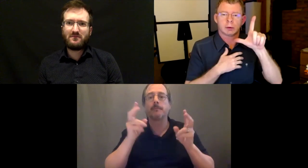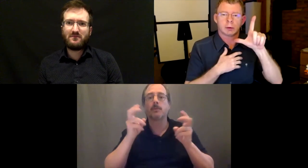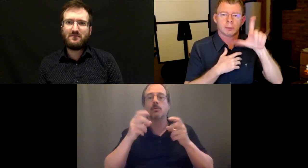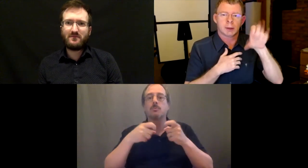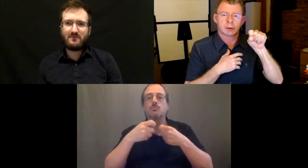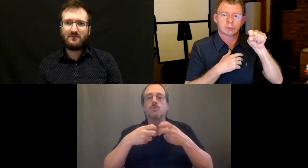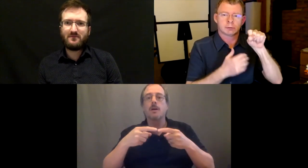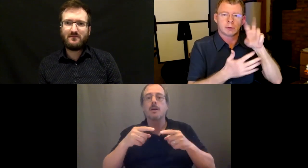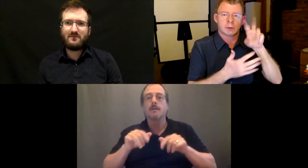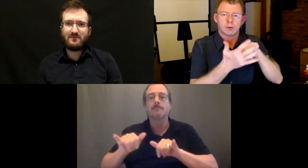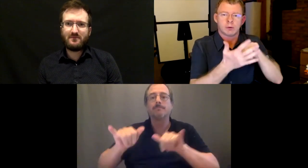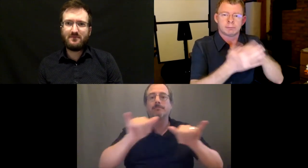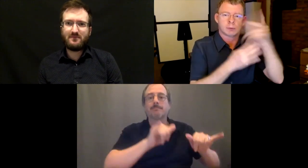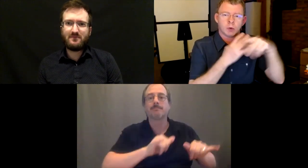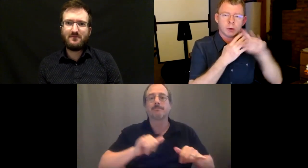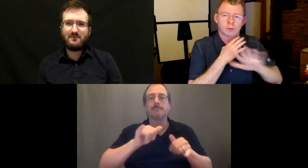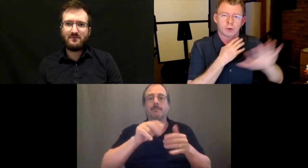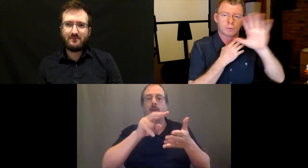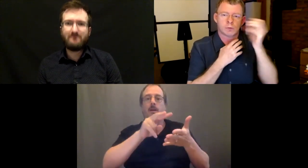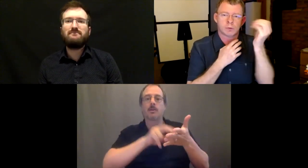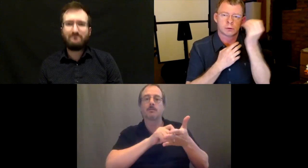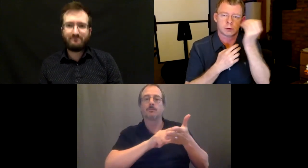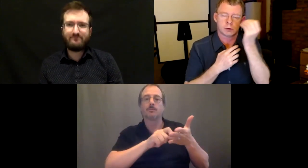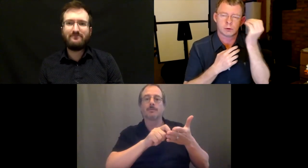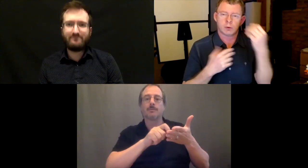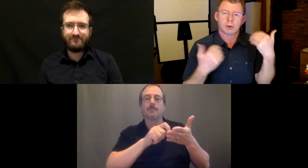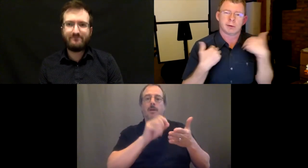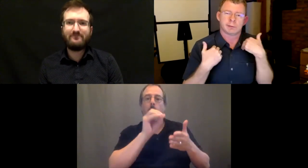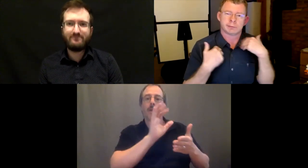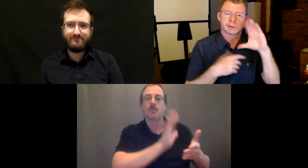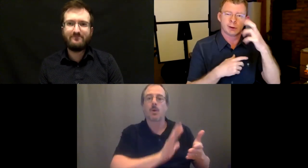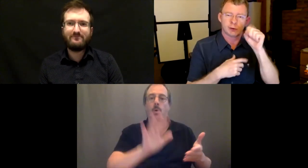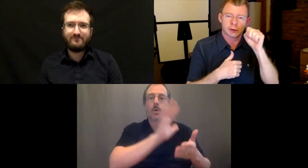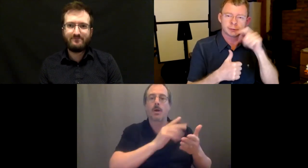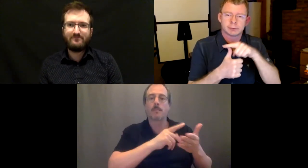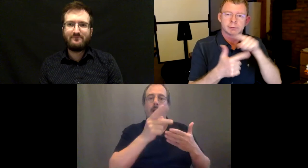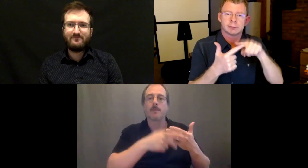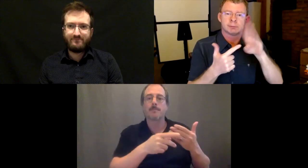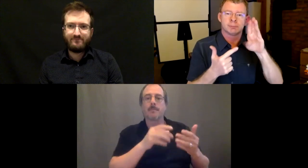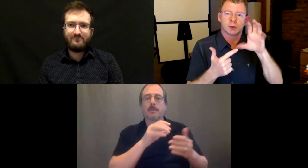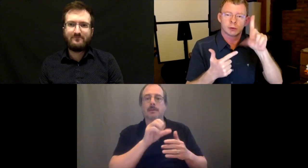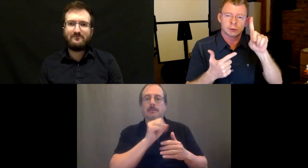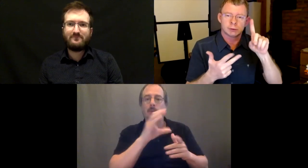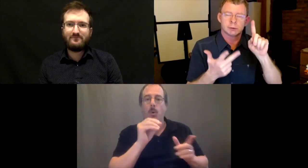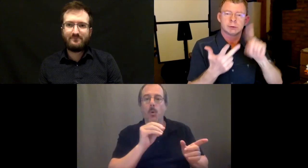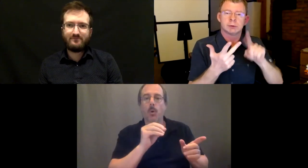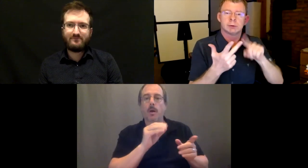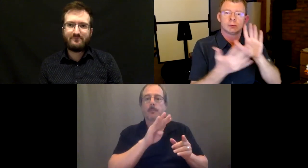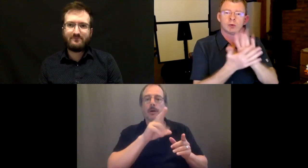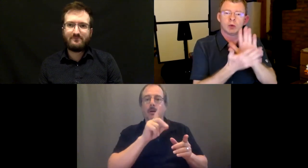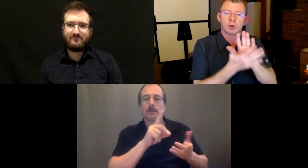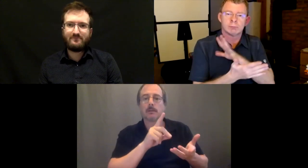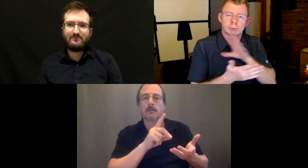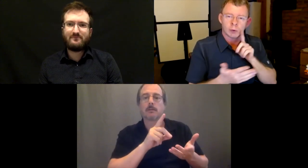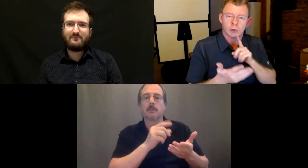The problem is the LBS Literacy Program. It's a provincial program only. Mm. There's BRC,